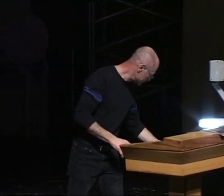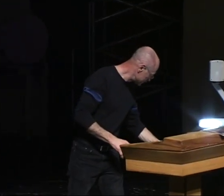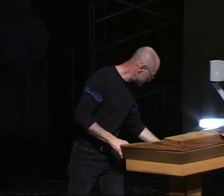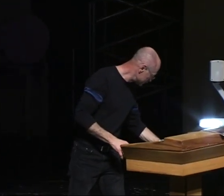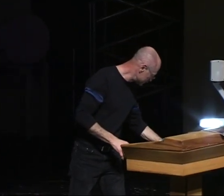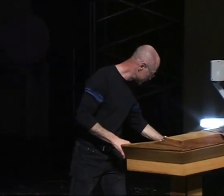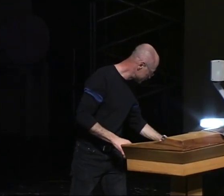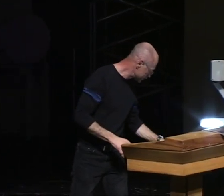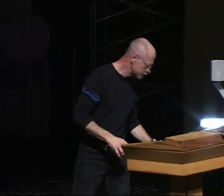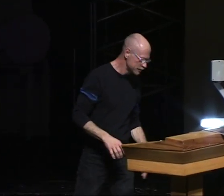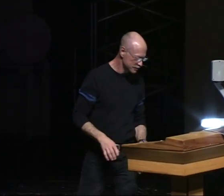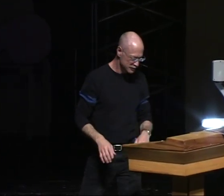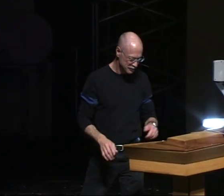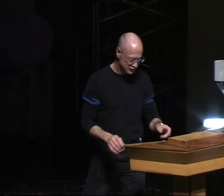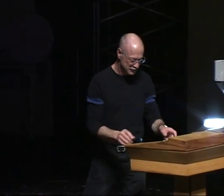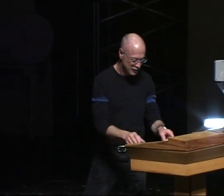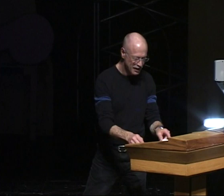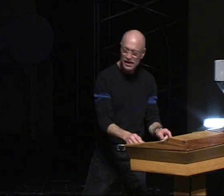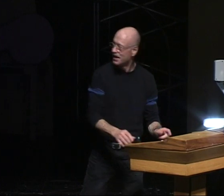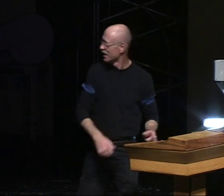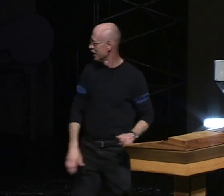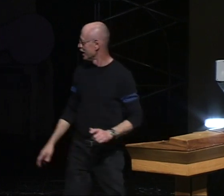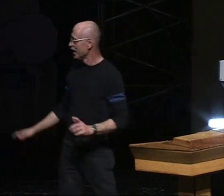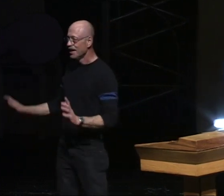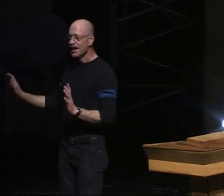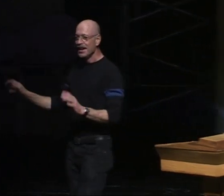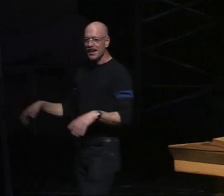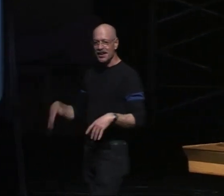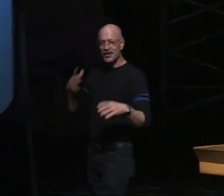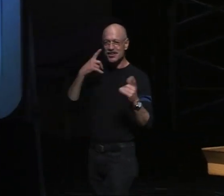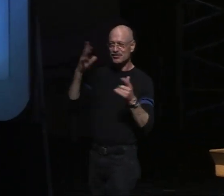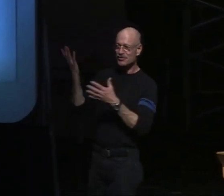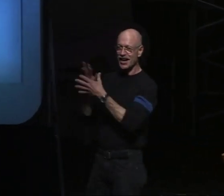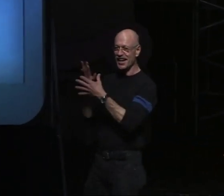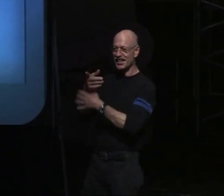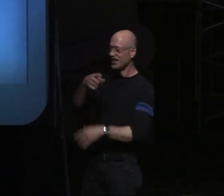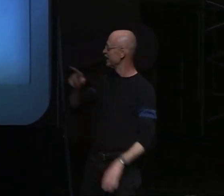Okay, let me see if I can turn off the projection.